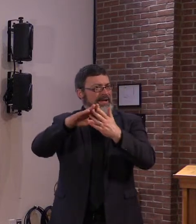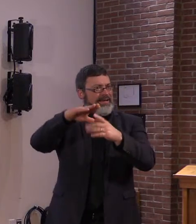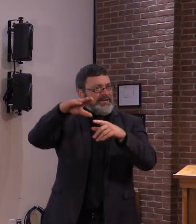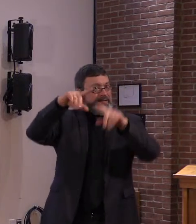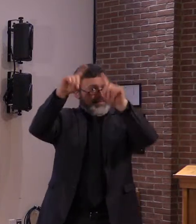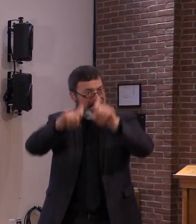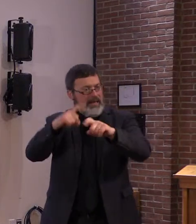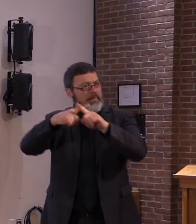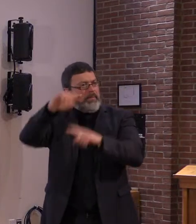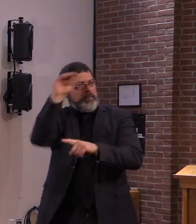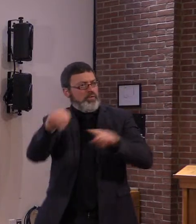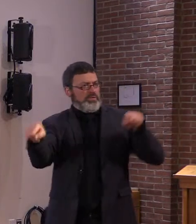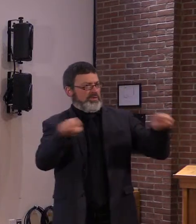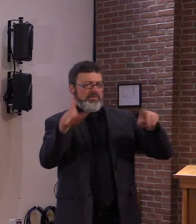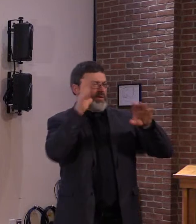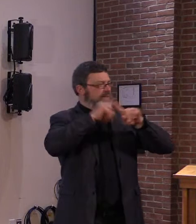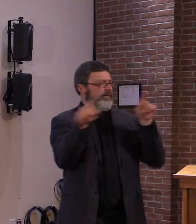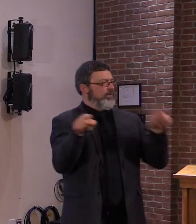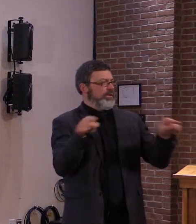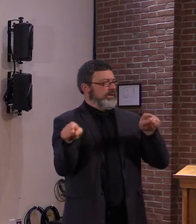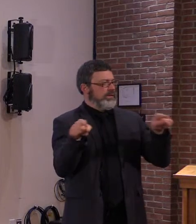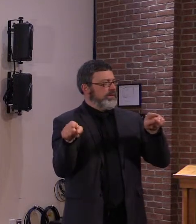Pete Hirschfeld, VPR.